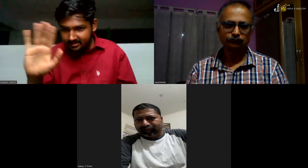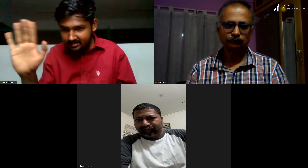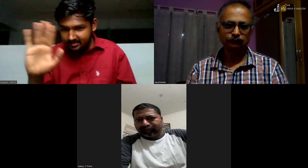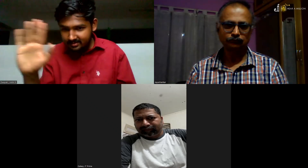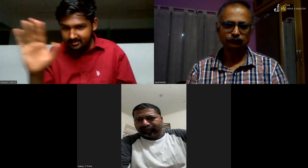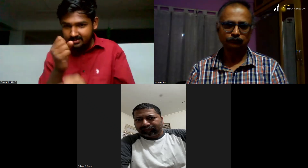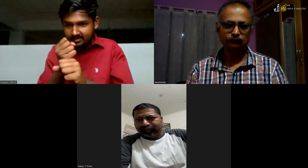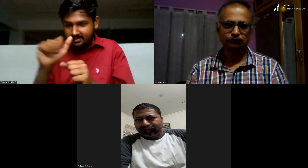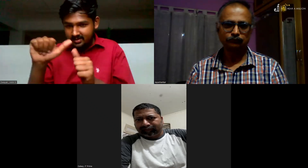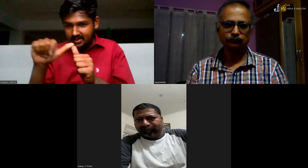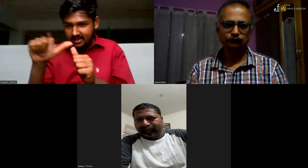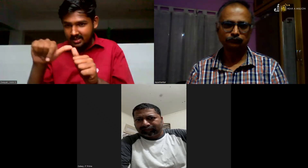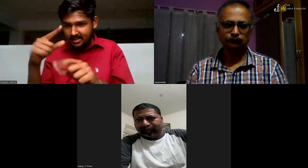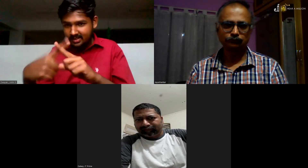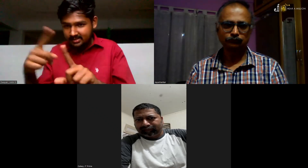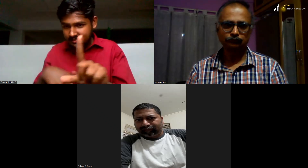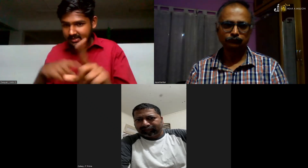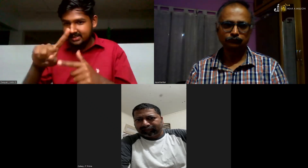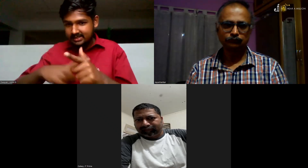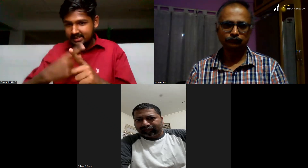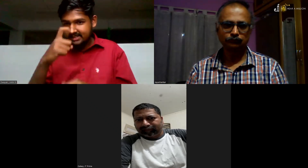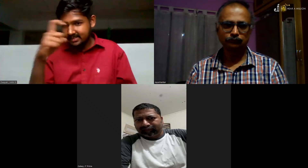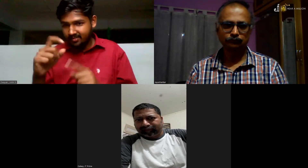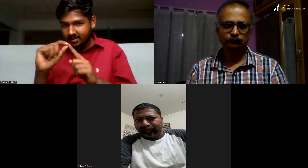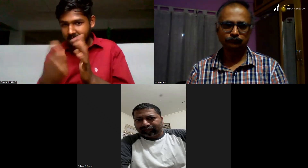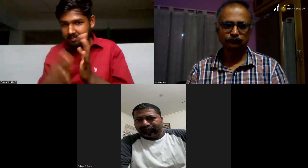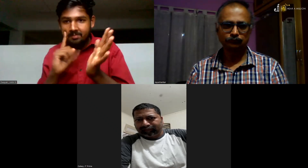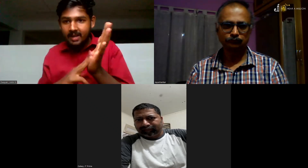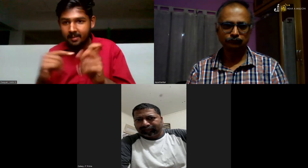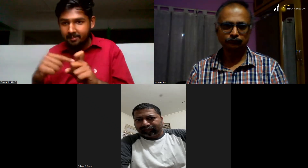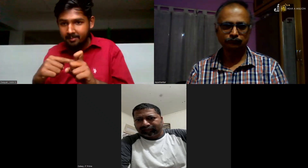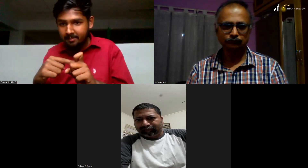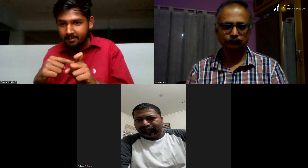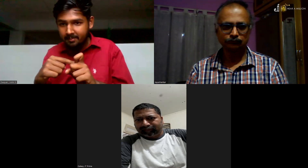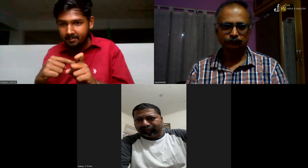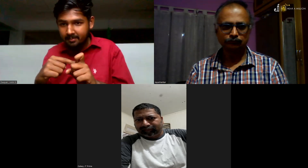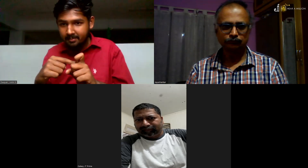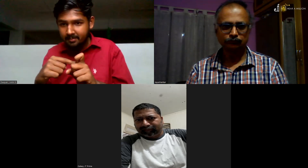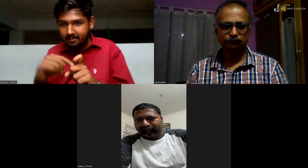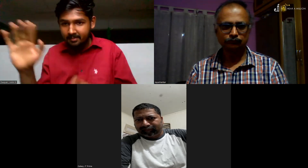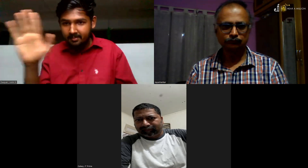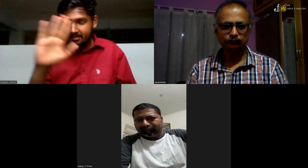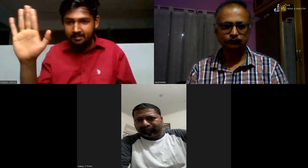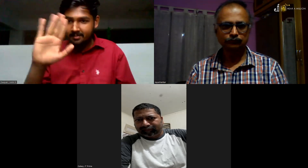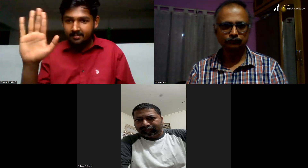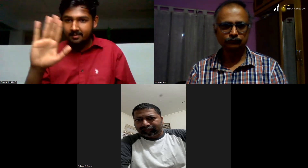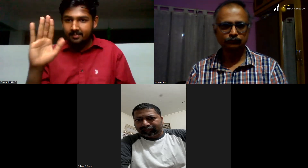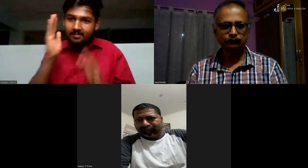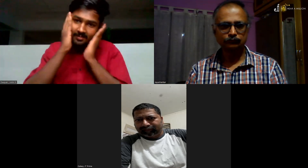All right. Hi. Hi. The person named with the Galaxy J7